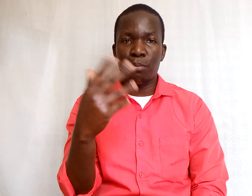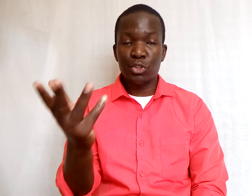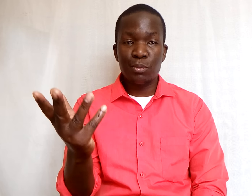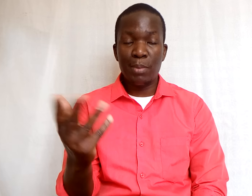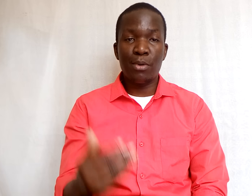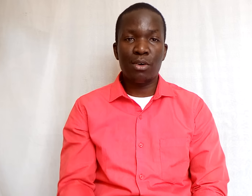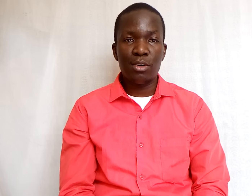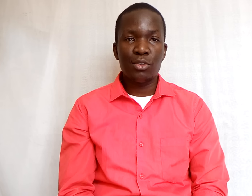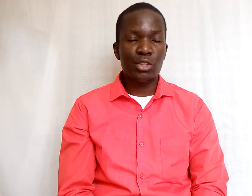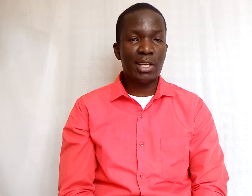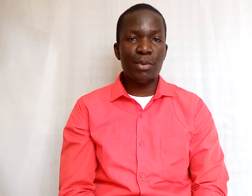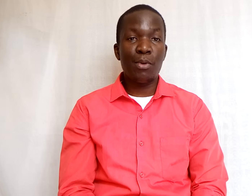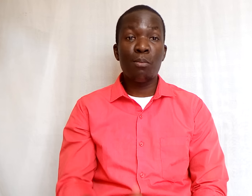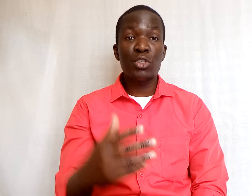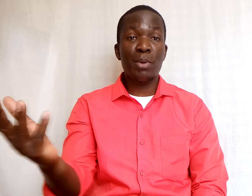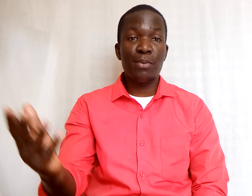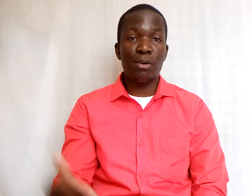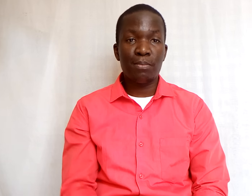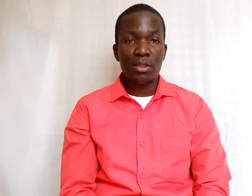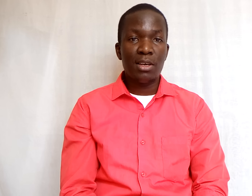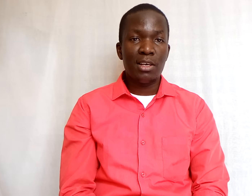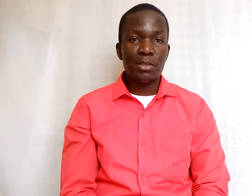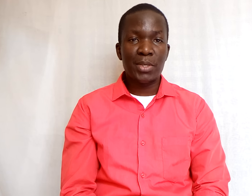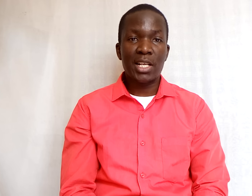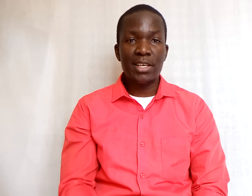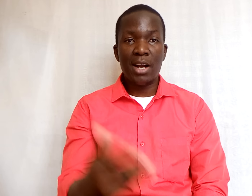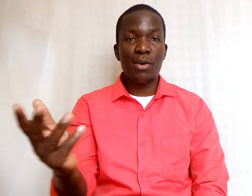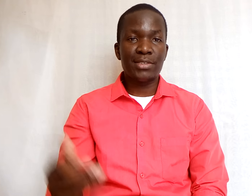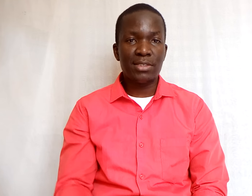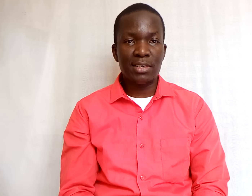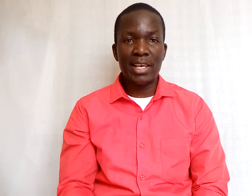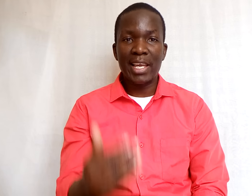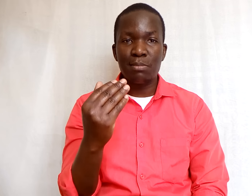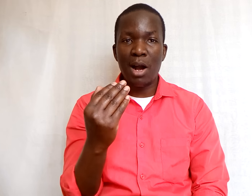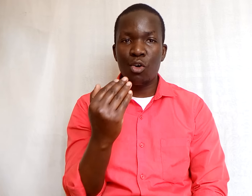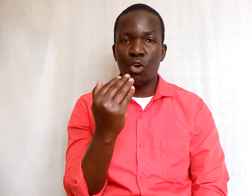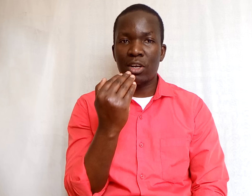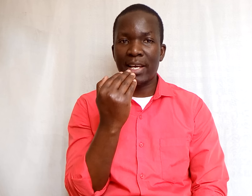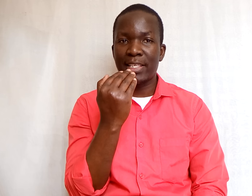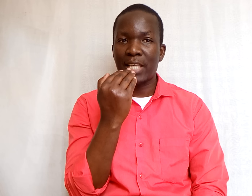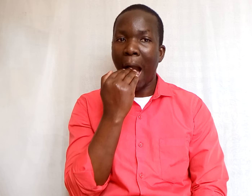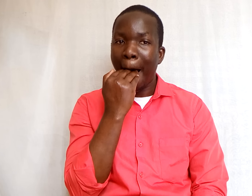most people, not some people, most people, especially young ones, they eat mango like this,